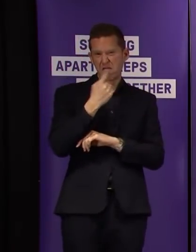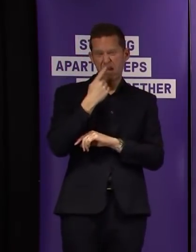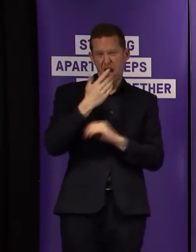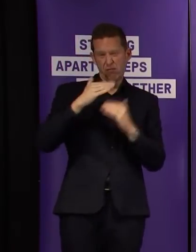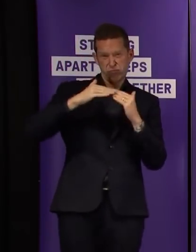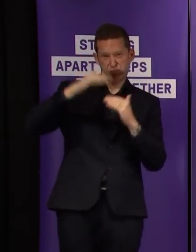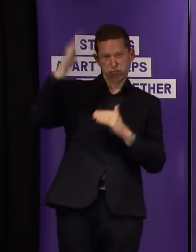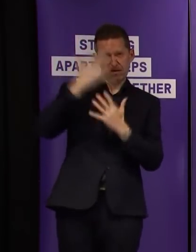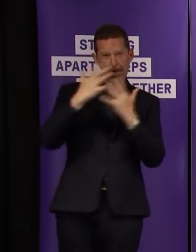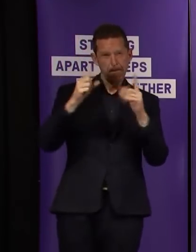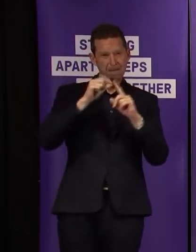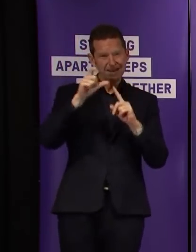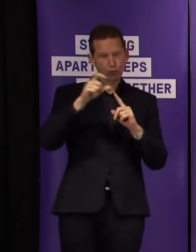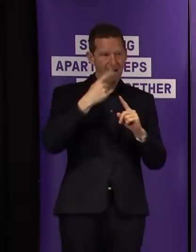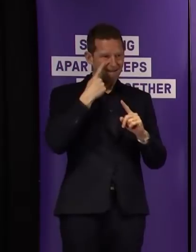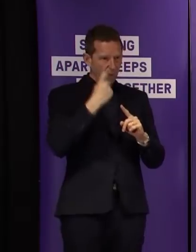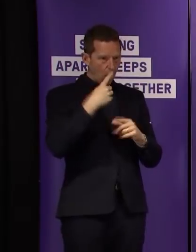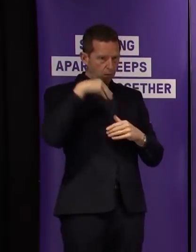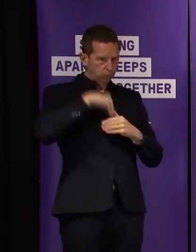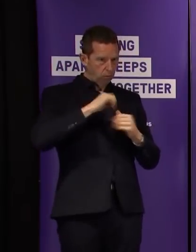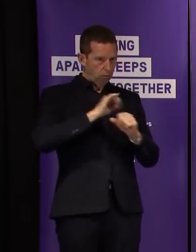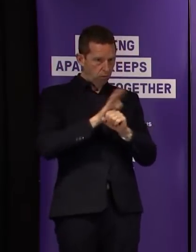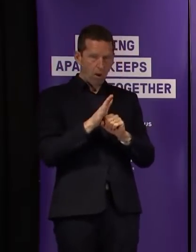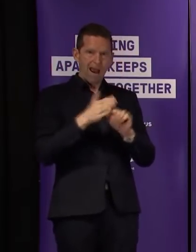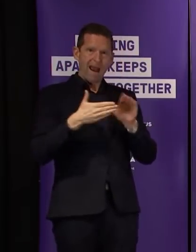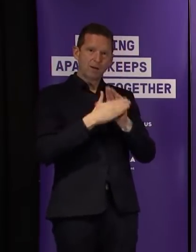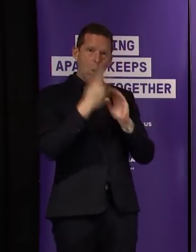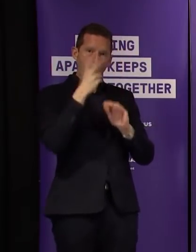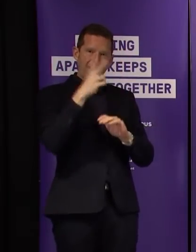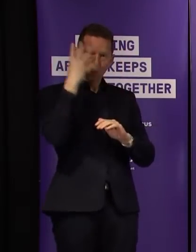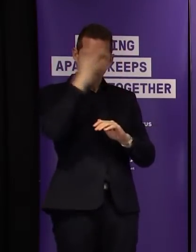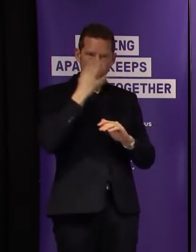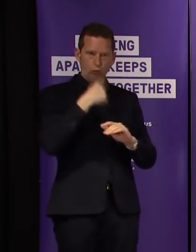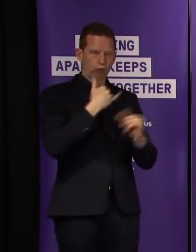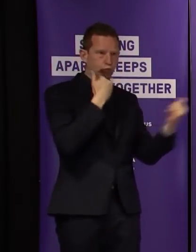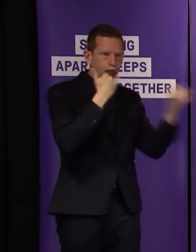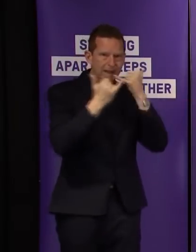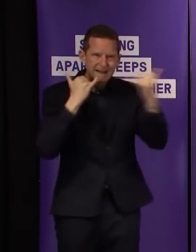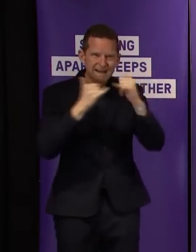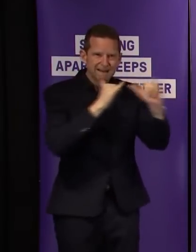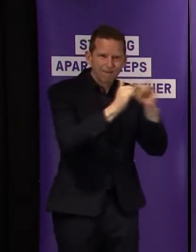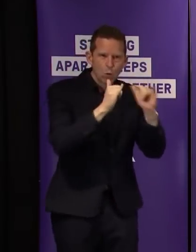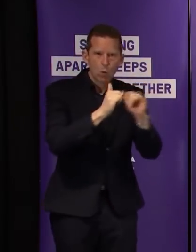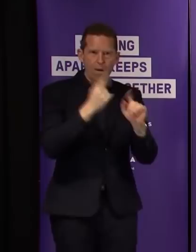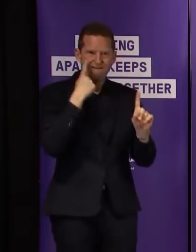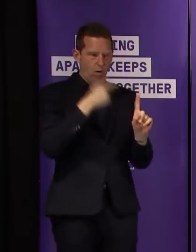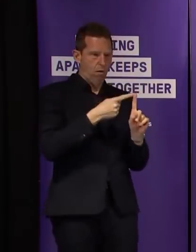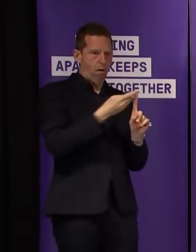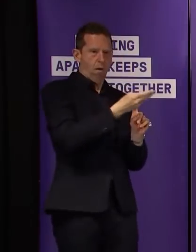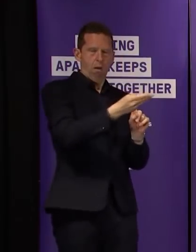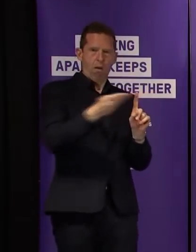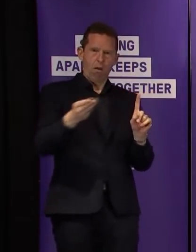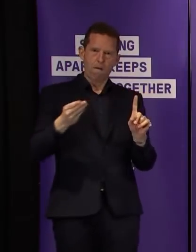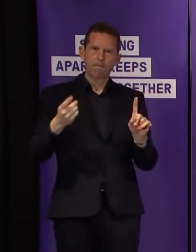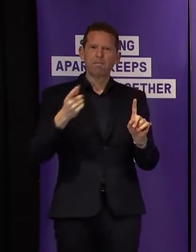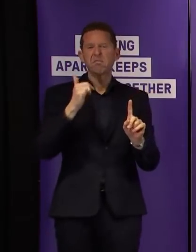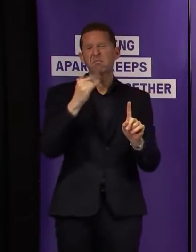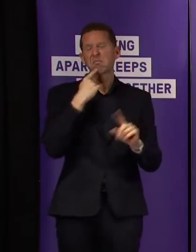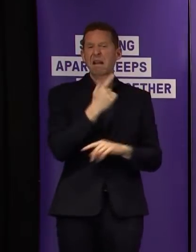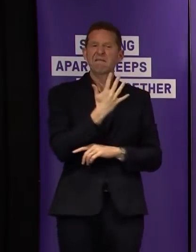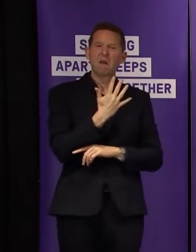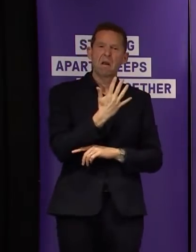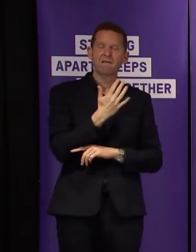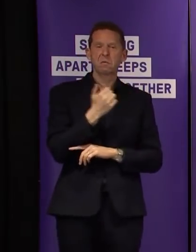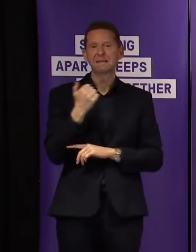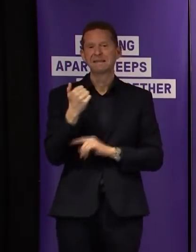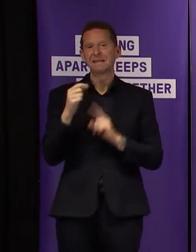93% of positive cases, the interviews conducted within 24 hours. Let me explain to you why there might be 5 or 6 or 7% of people who we can't